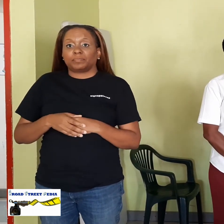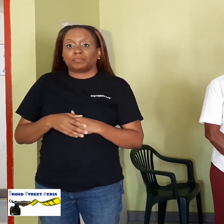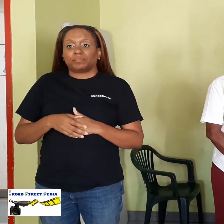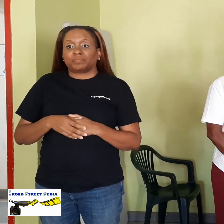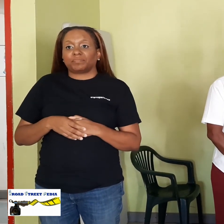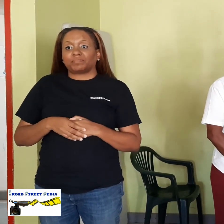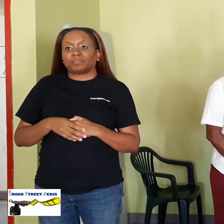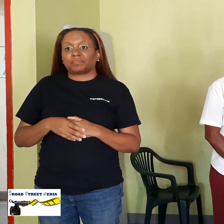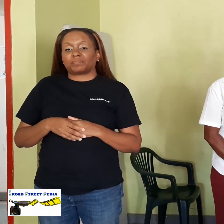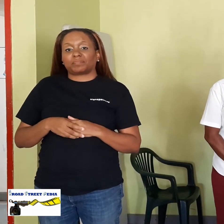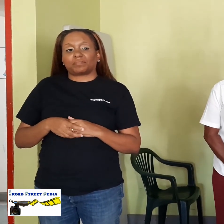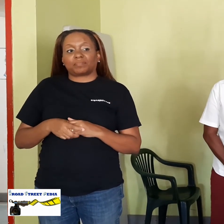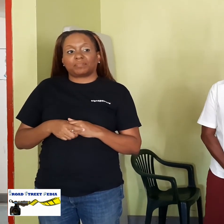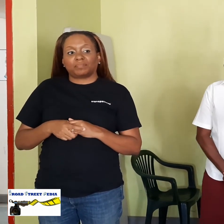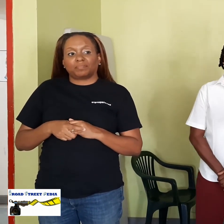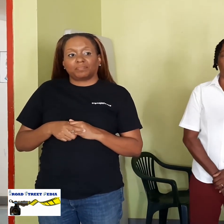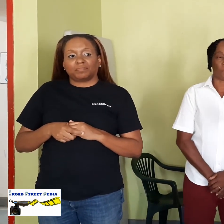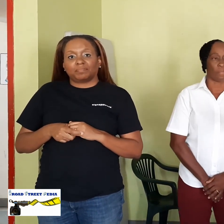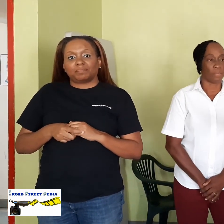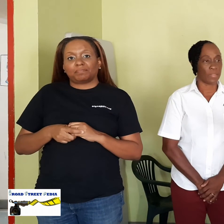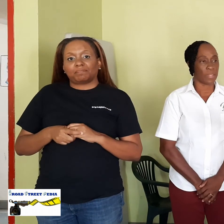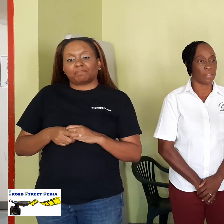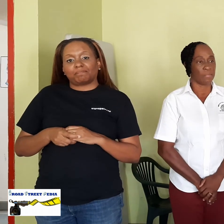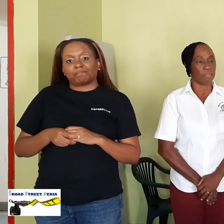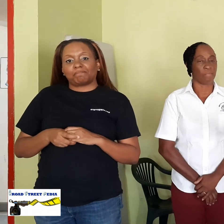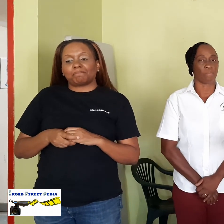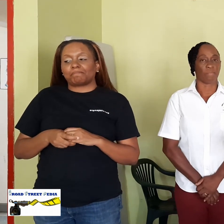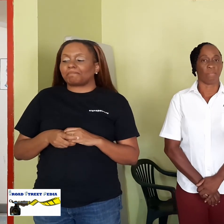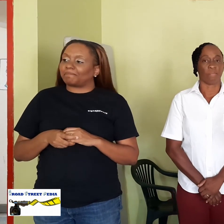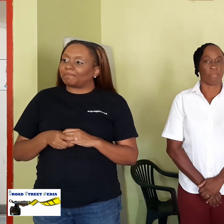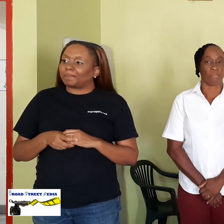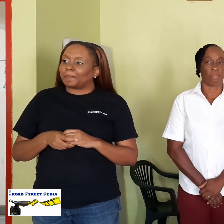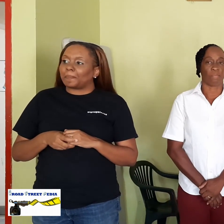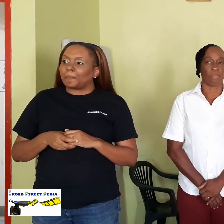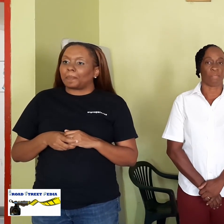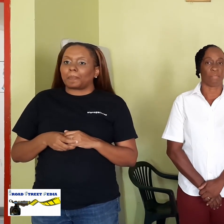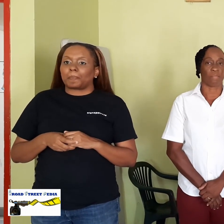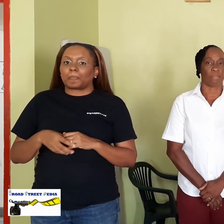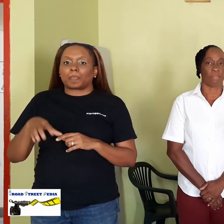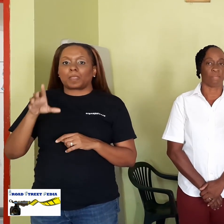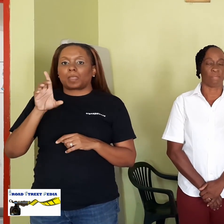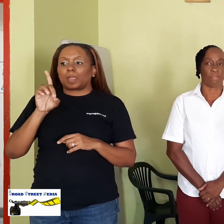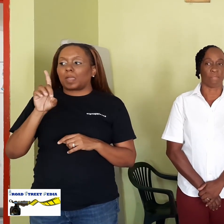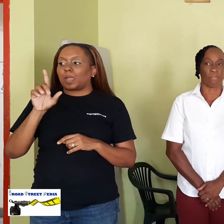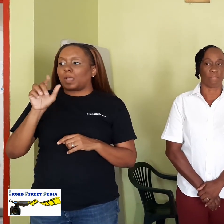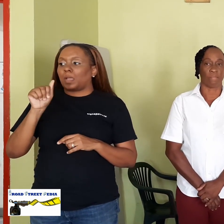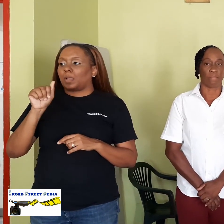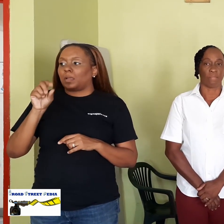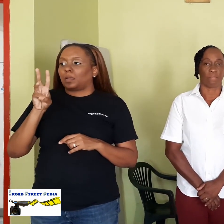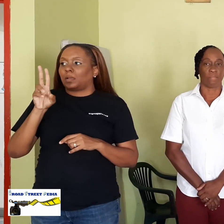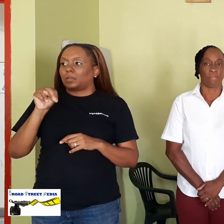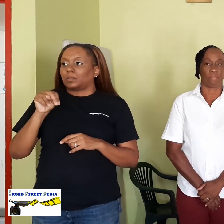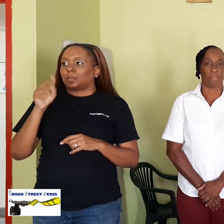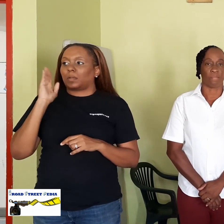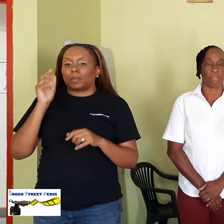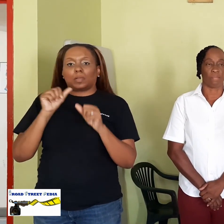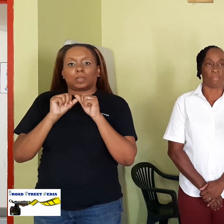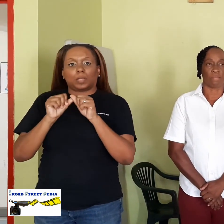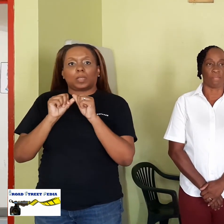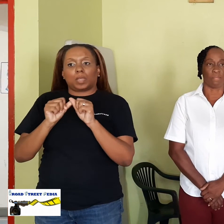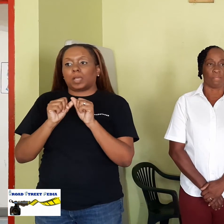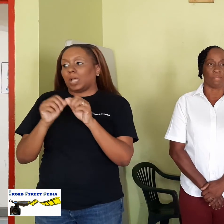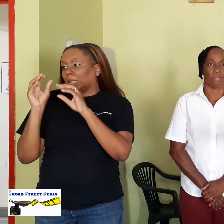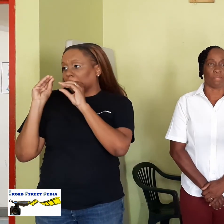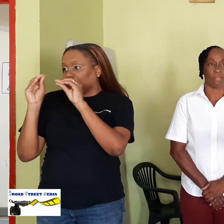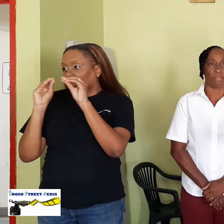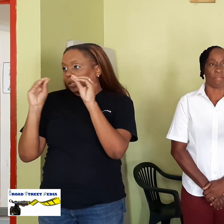So what we want to do is that we're going to have Dawn from the Ministry of Agriculture continue our lesson before